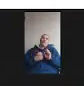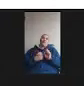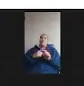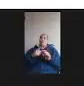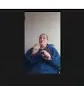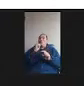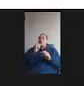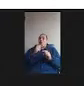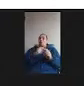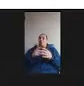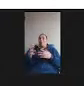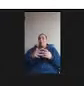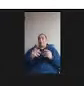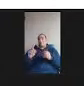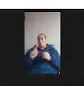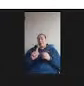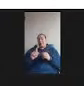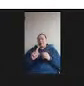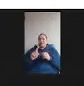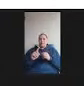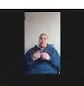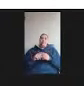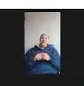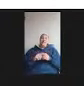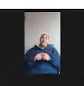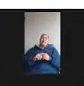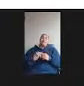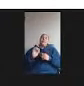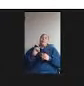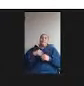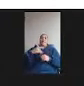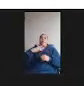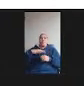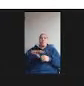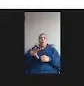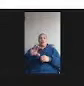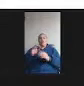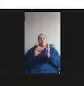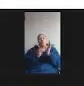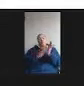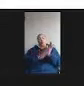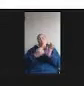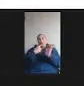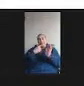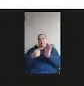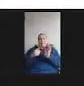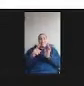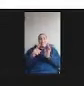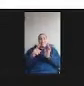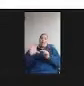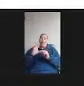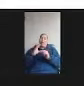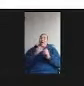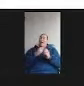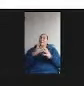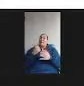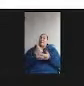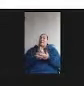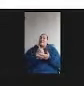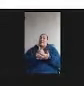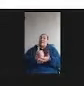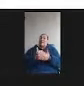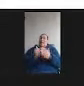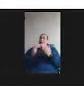is that and I want to on the record state that the amount of sittings is